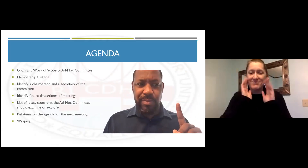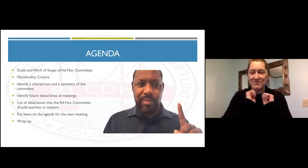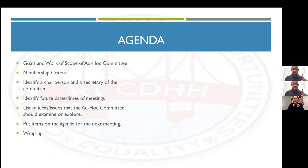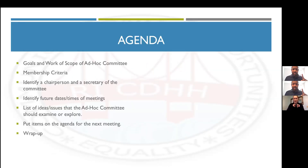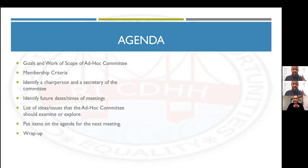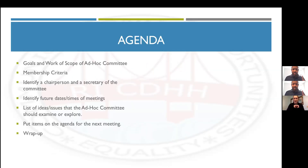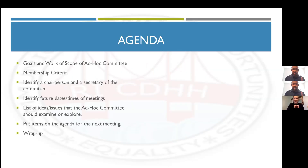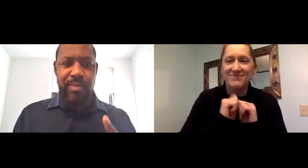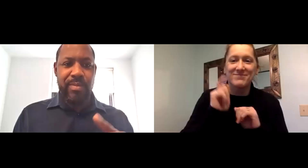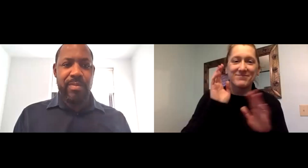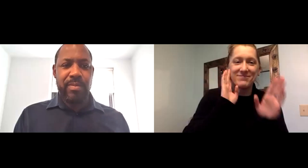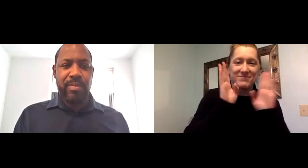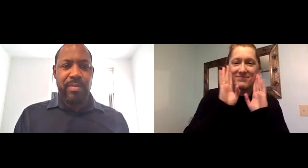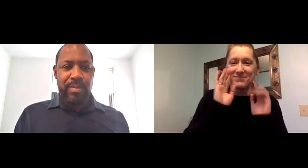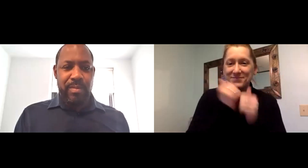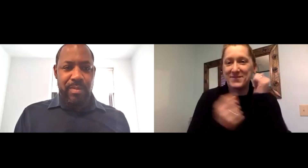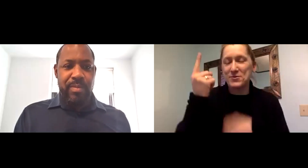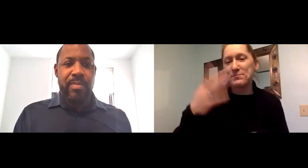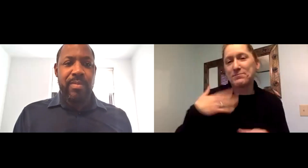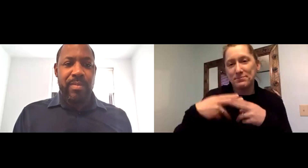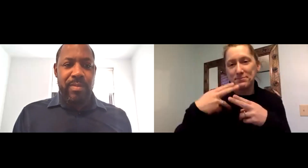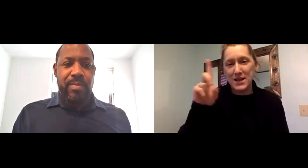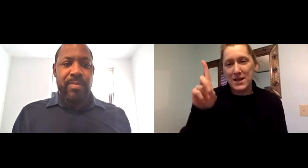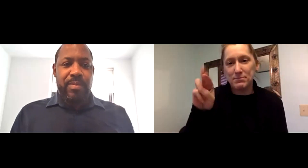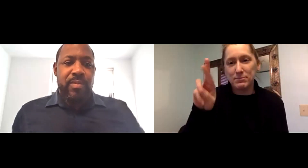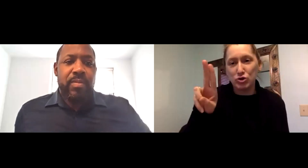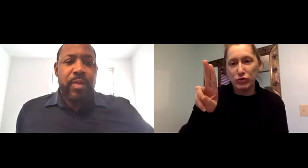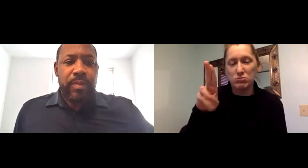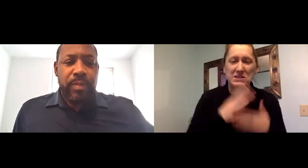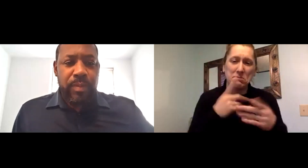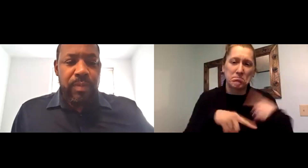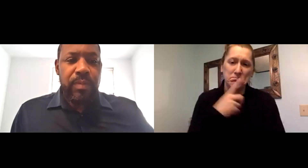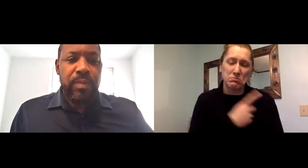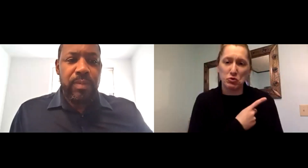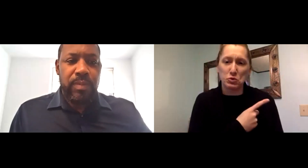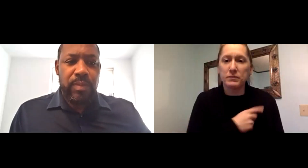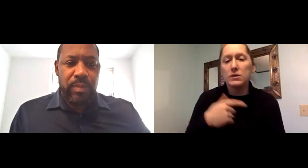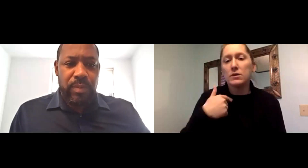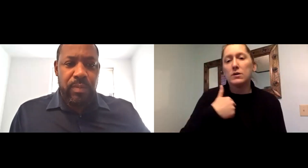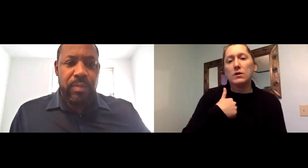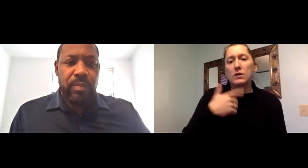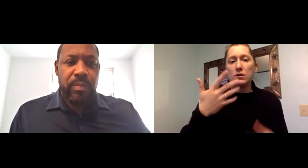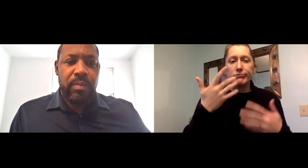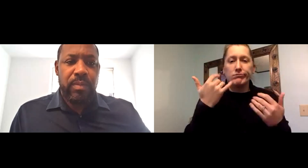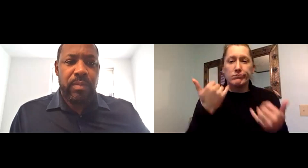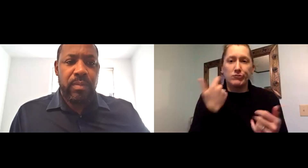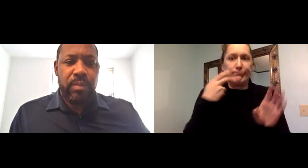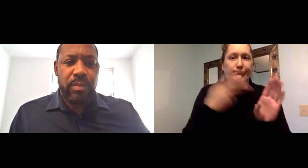I'm going to pin. Okay. Hi, everybody. My name is Drew. This is my name sign.